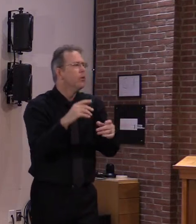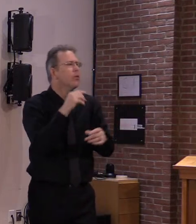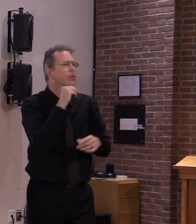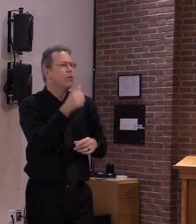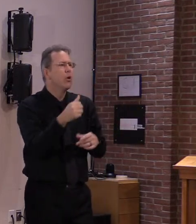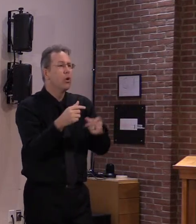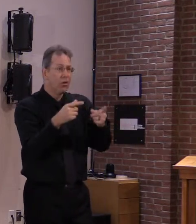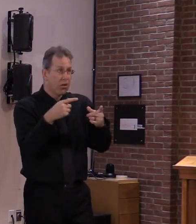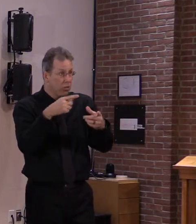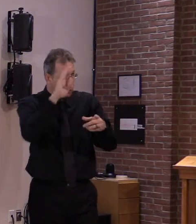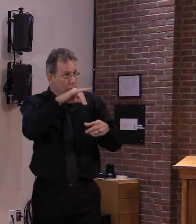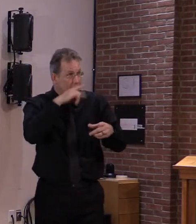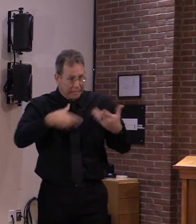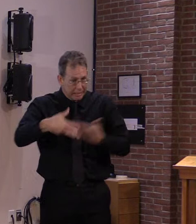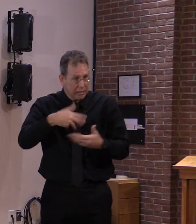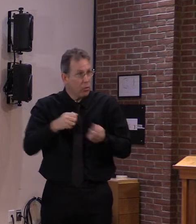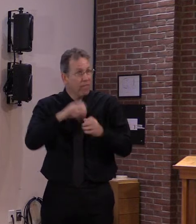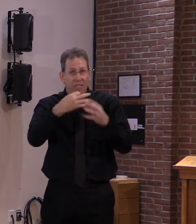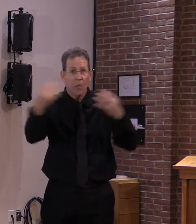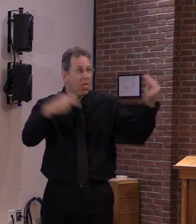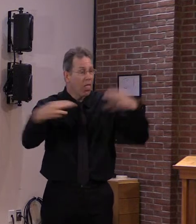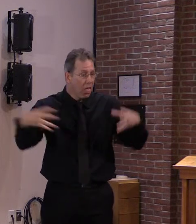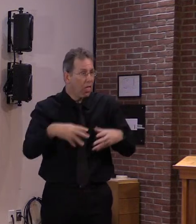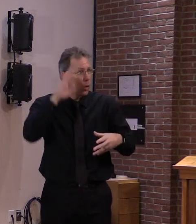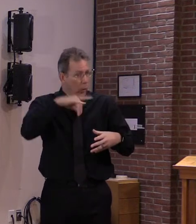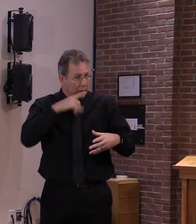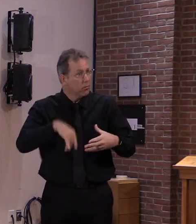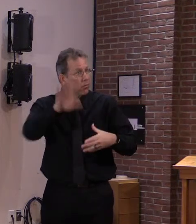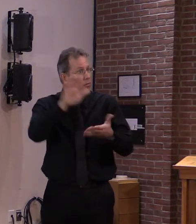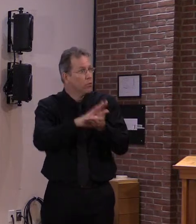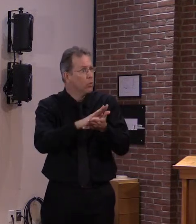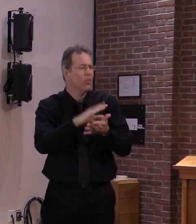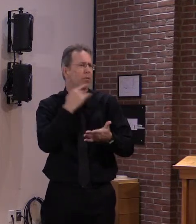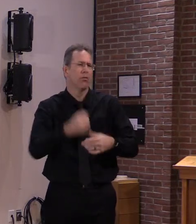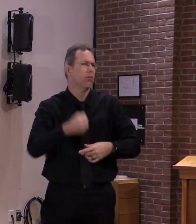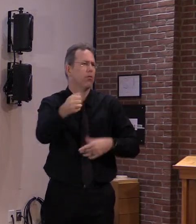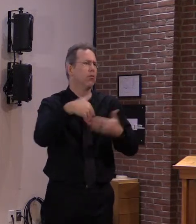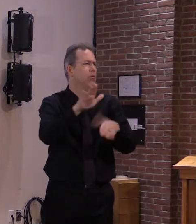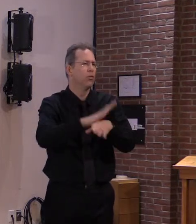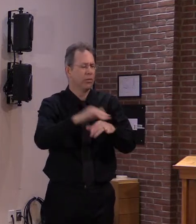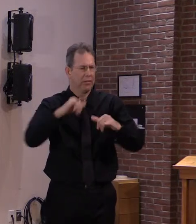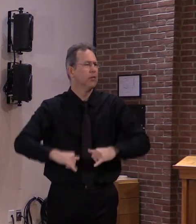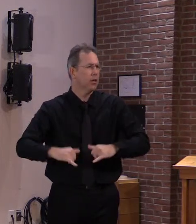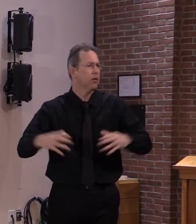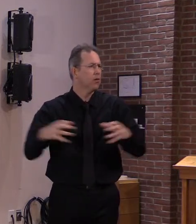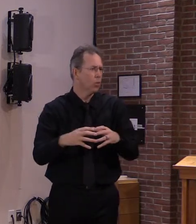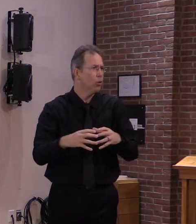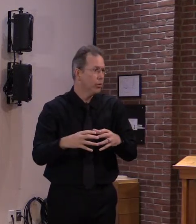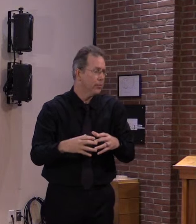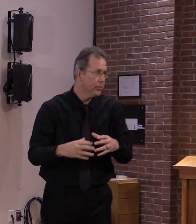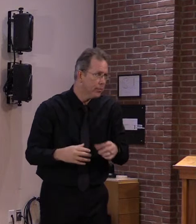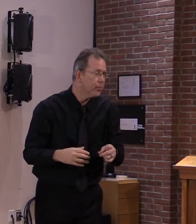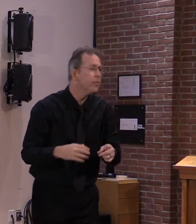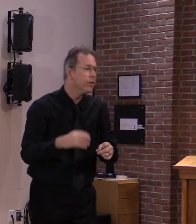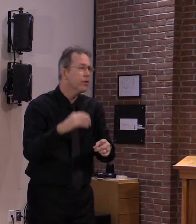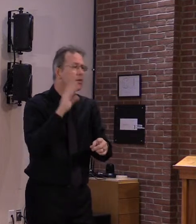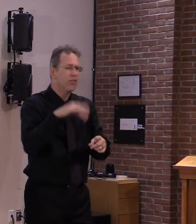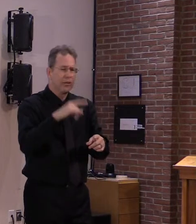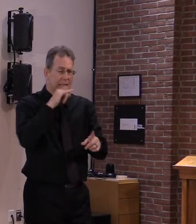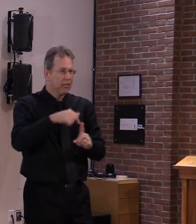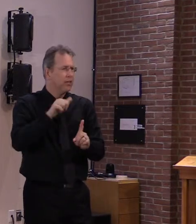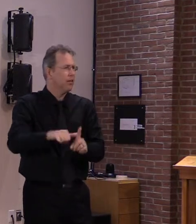I hope everyone who's listening had a great Thanksgiving and found creative and novel ways to both enjoy themselves as well as